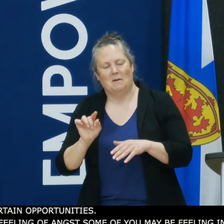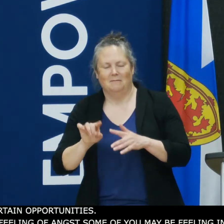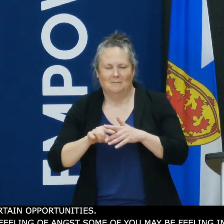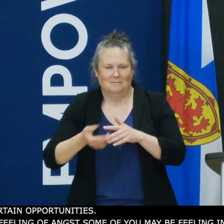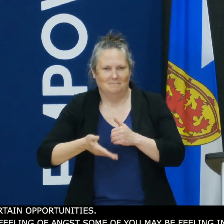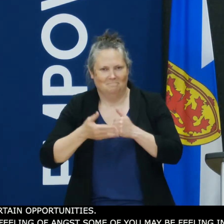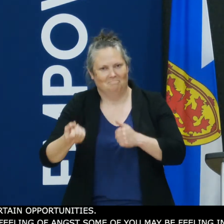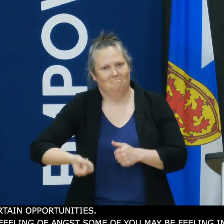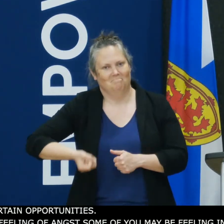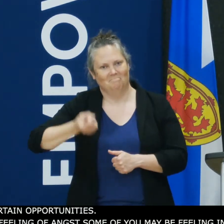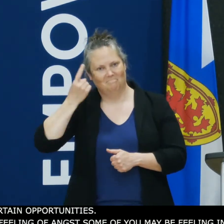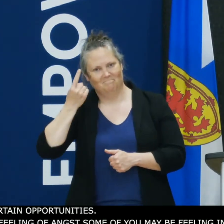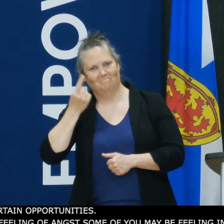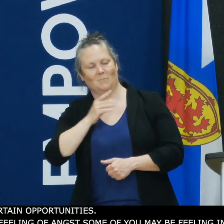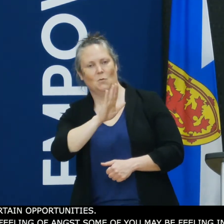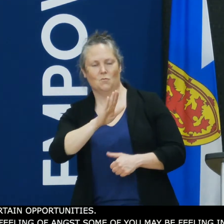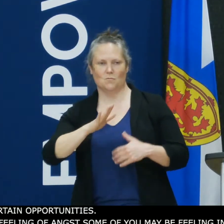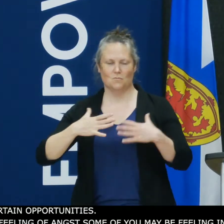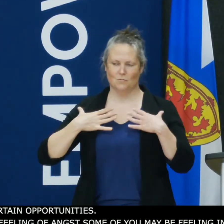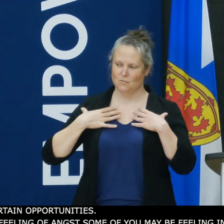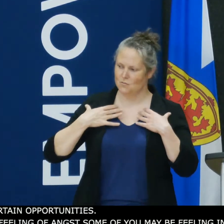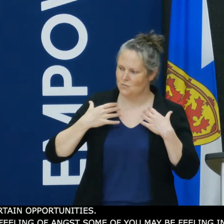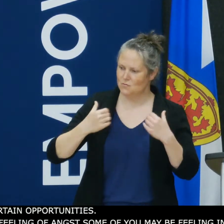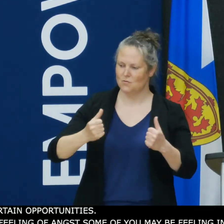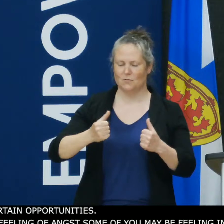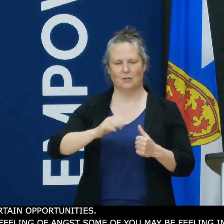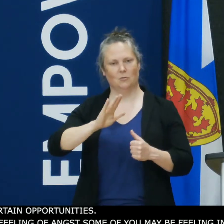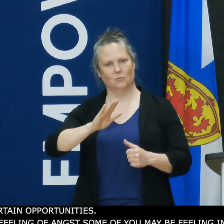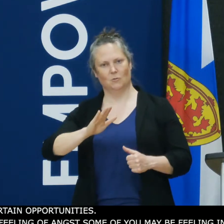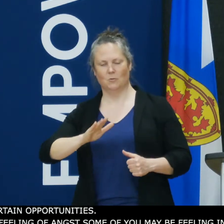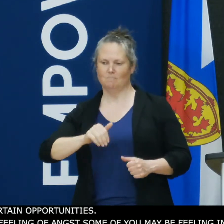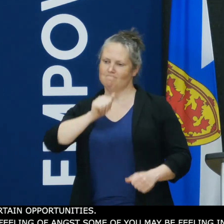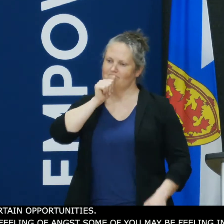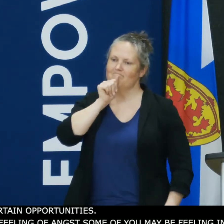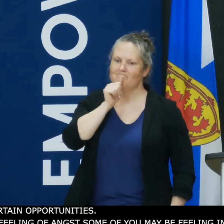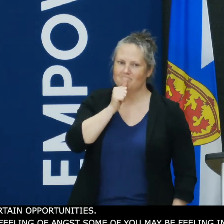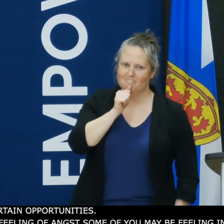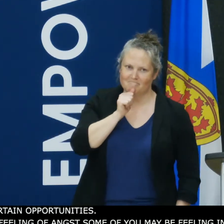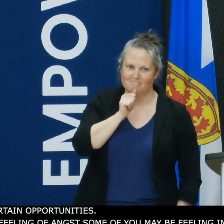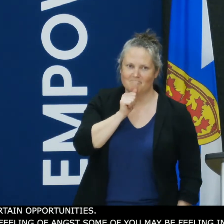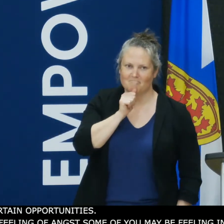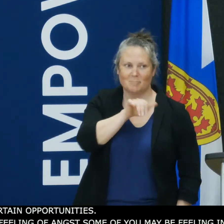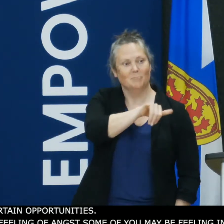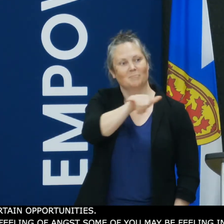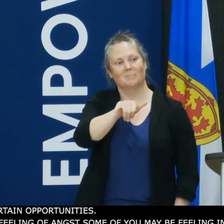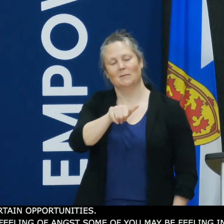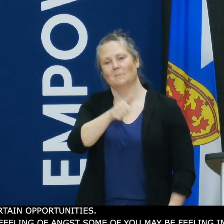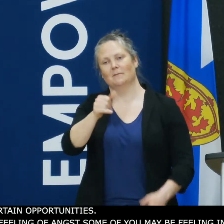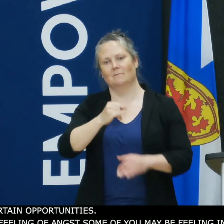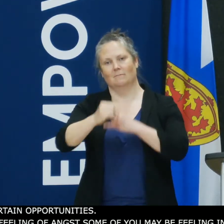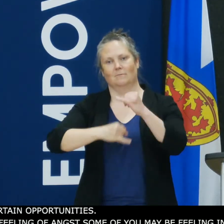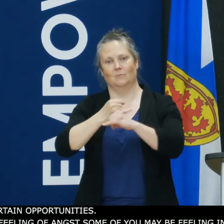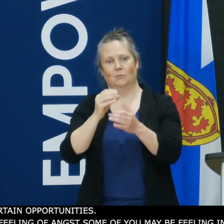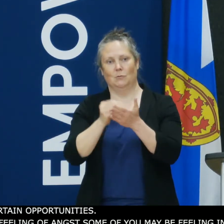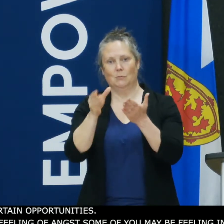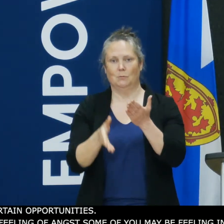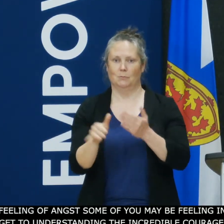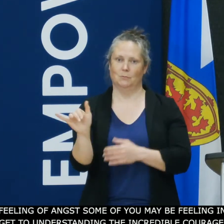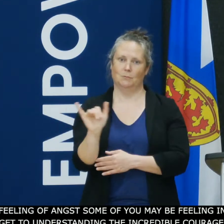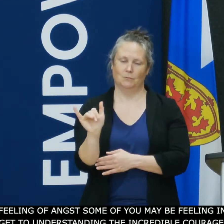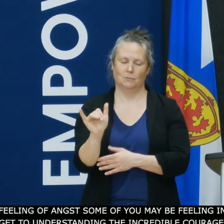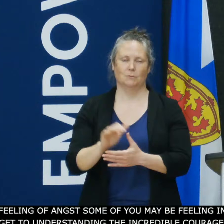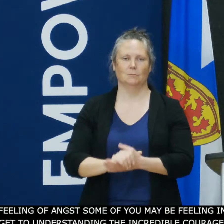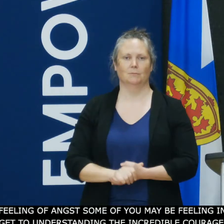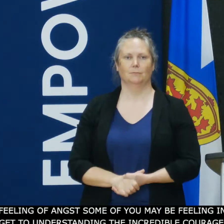the incredible courage and resilience of international students like Alicia. With